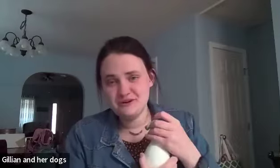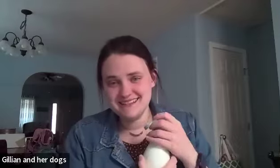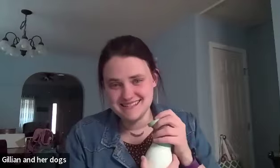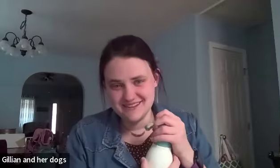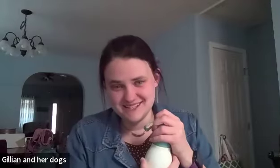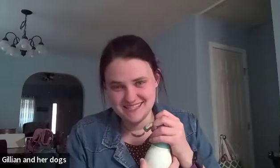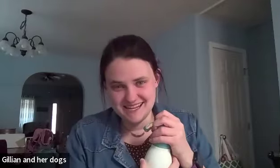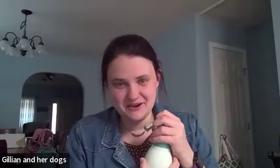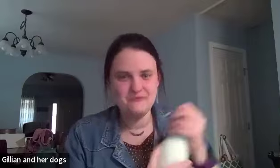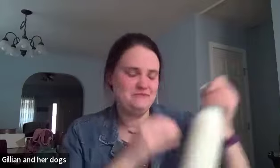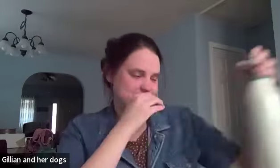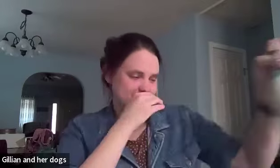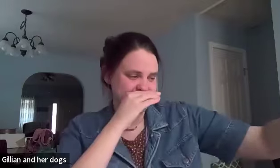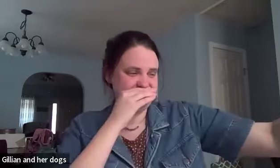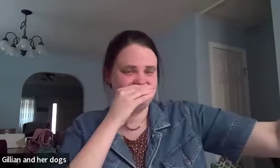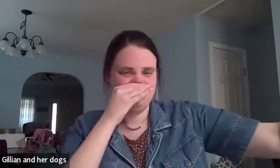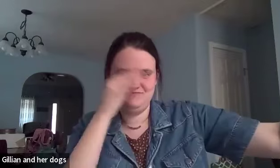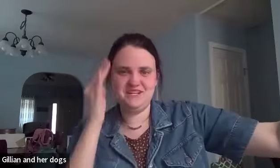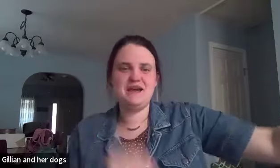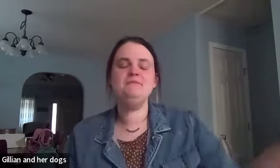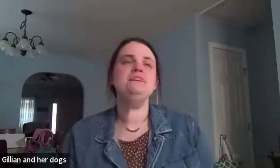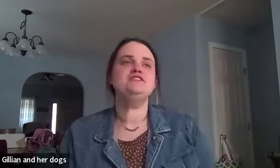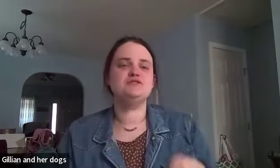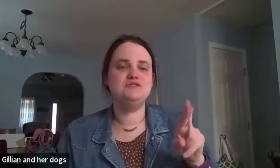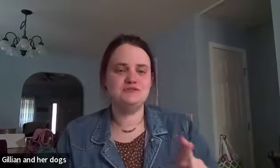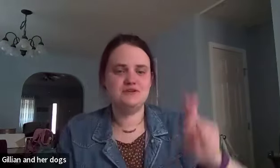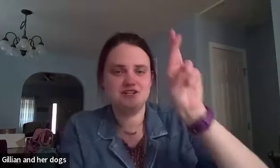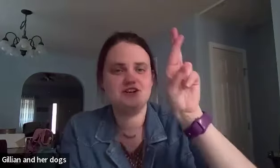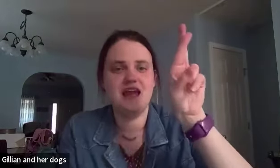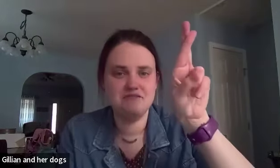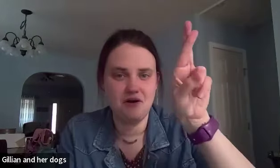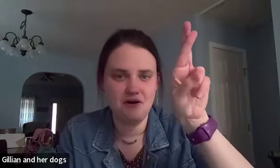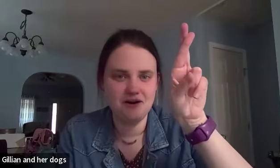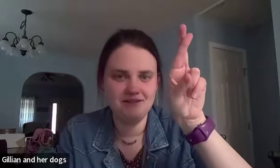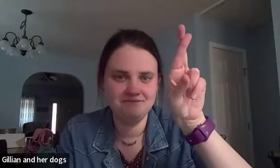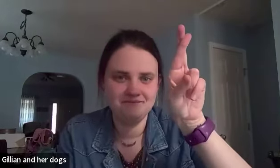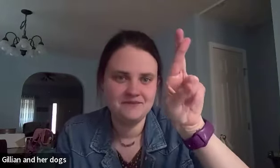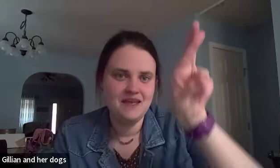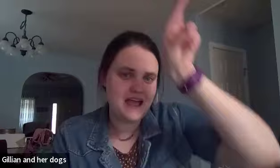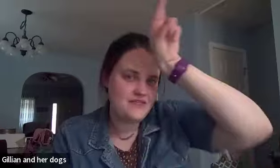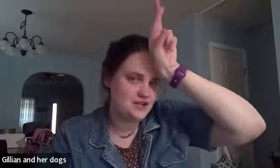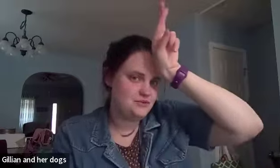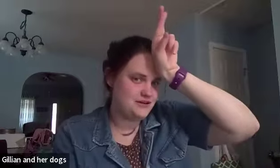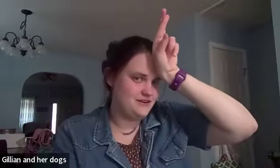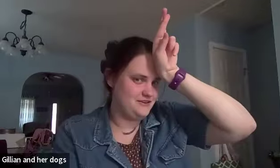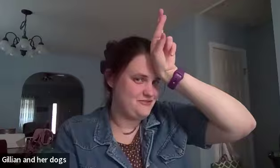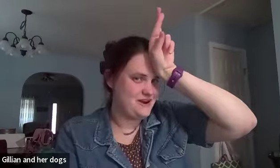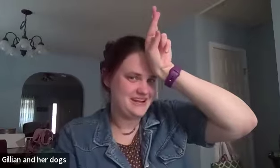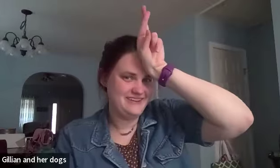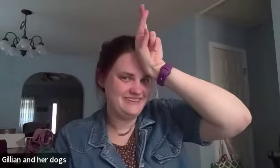Unicorn does have its own sign though. Okay, so unicorn is you're going to have an R and then you put it on your forehead,